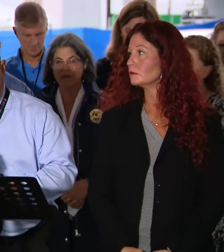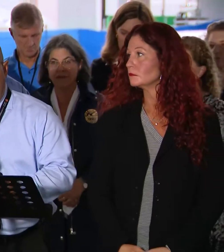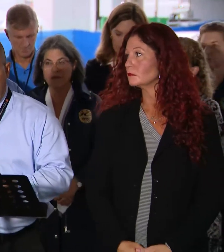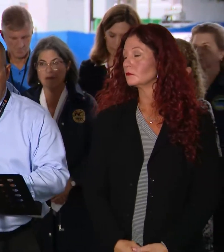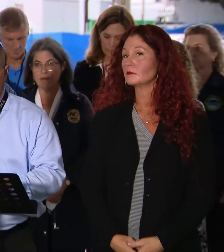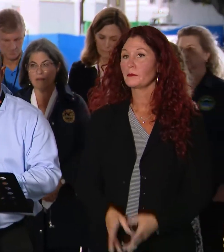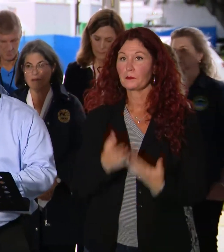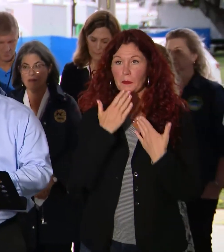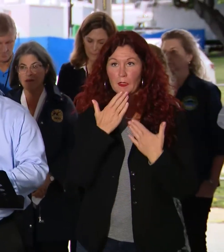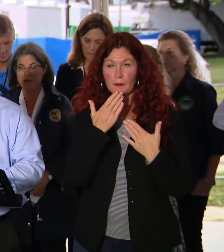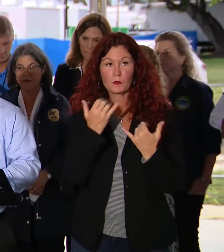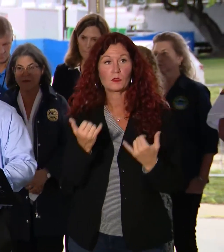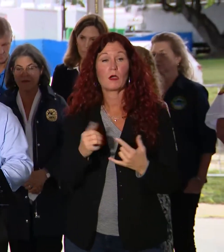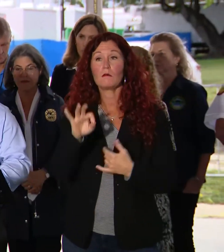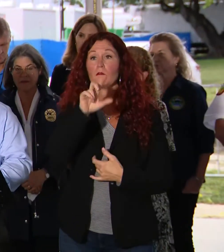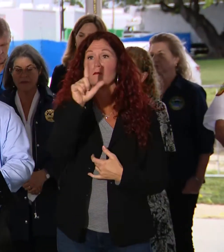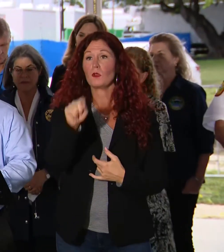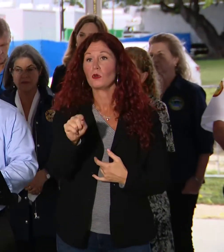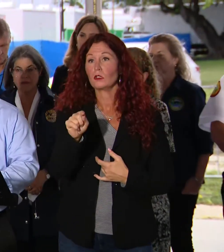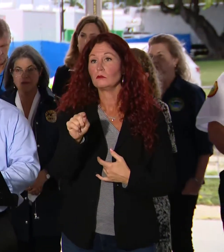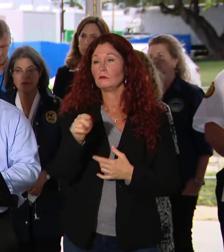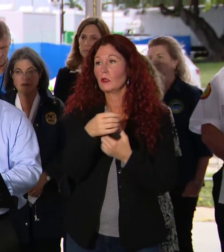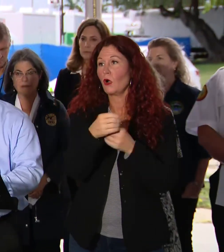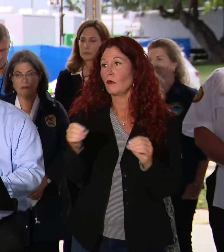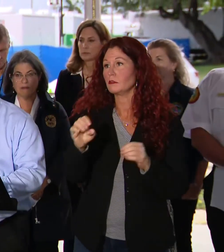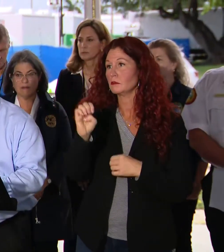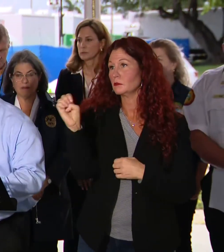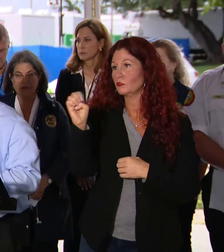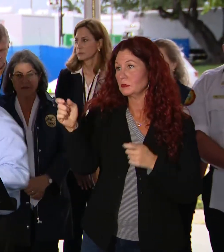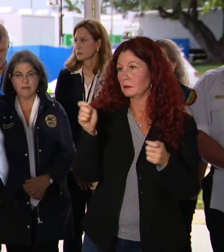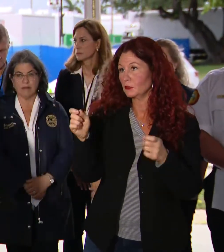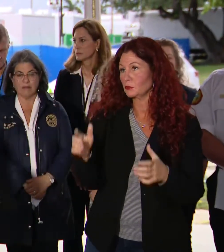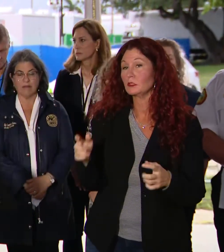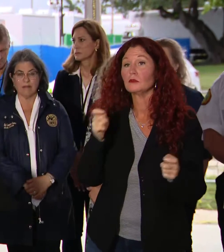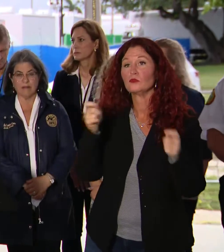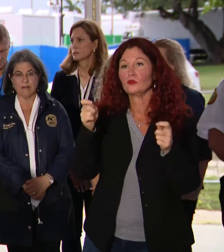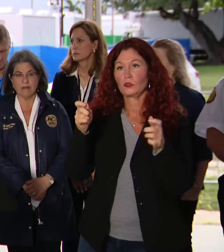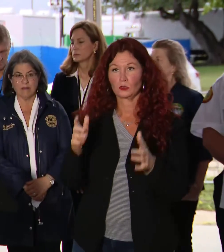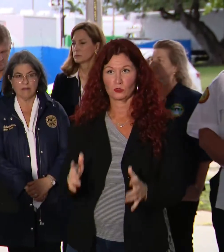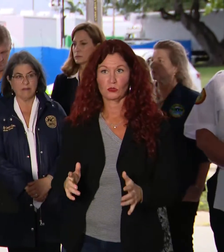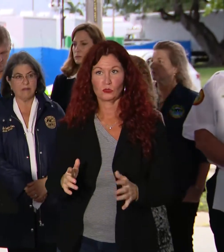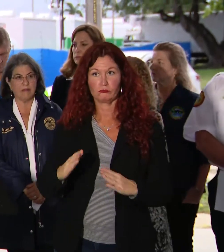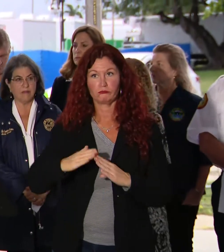Thank you, Erica. Florida Division of Emergency Management Director Kevin Guthrie.